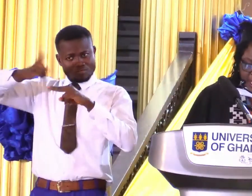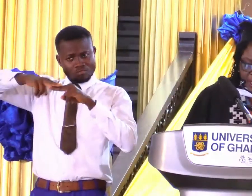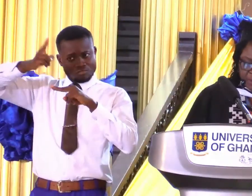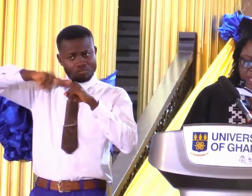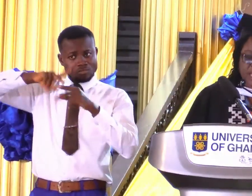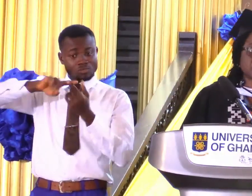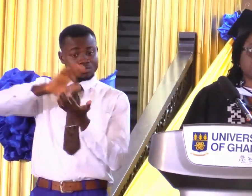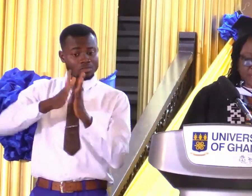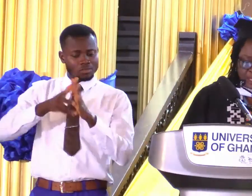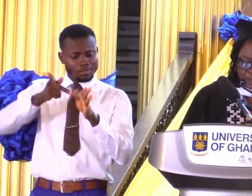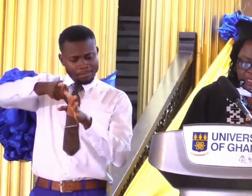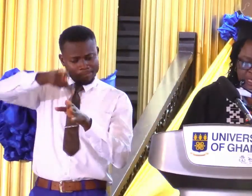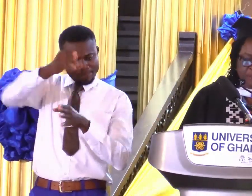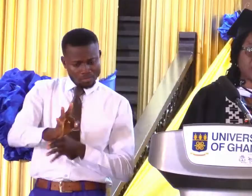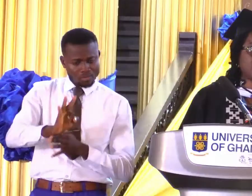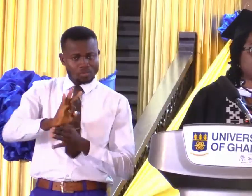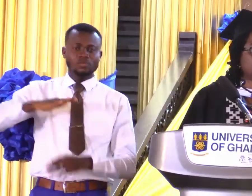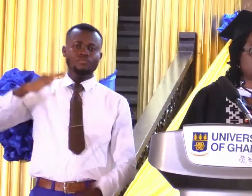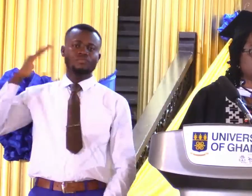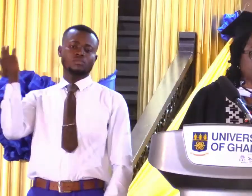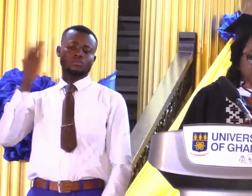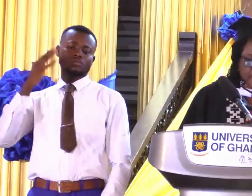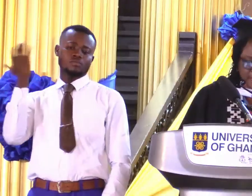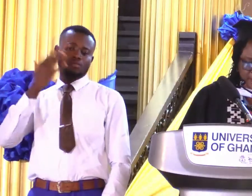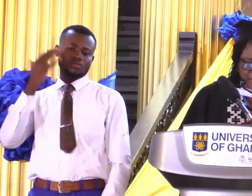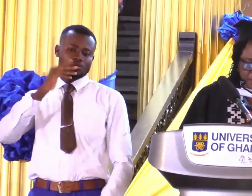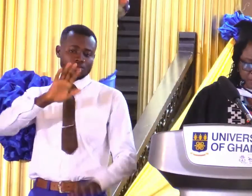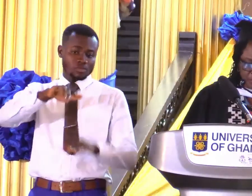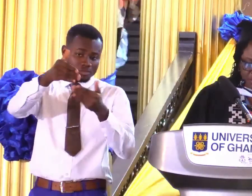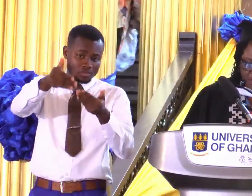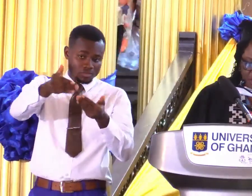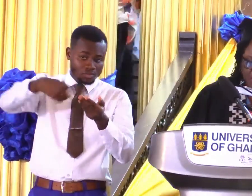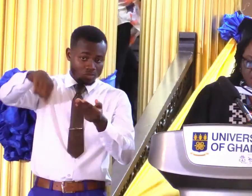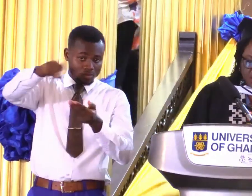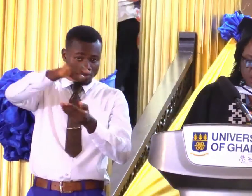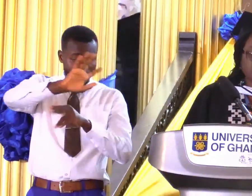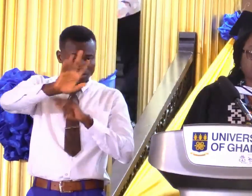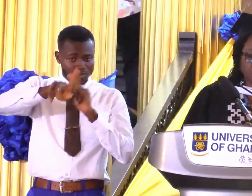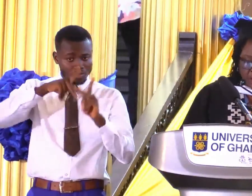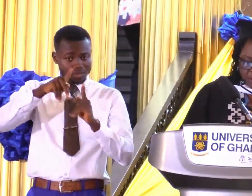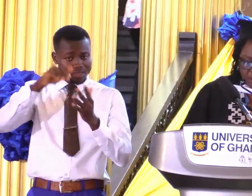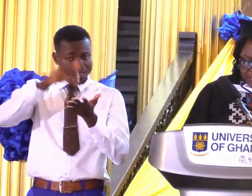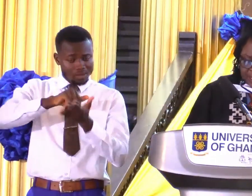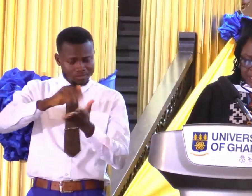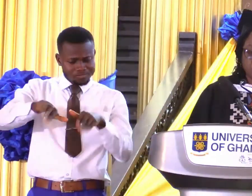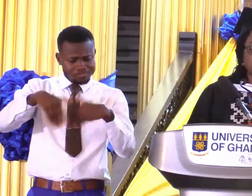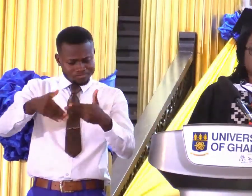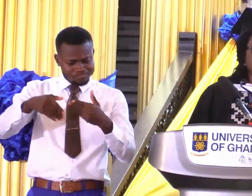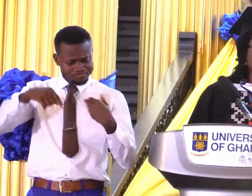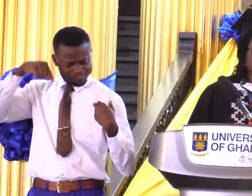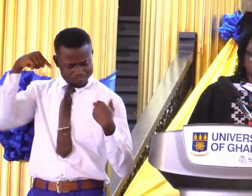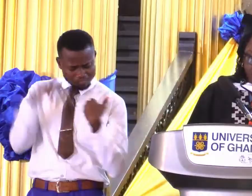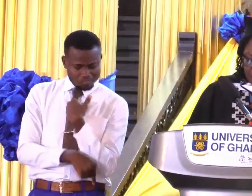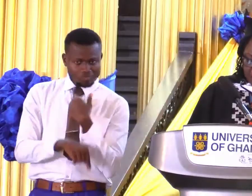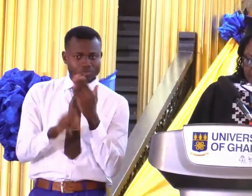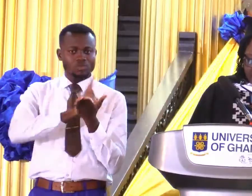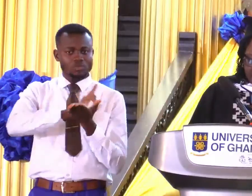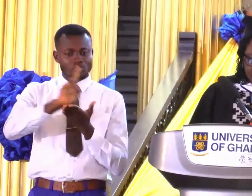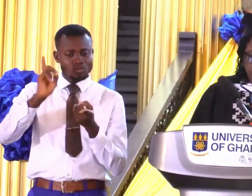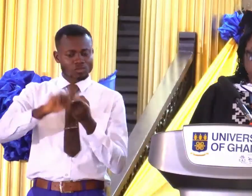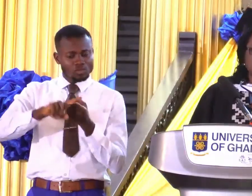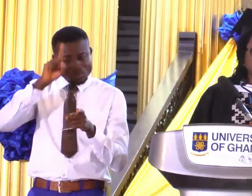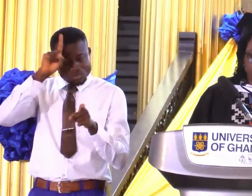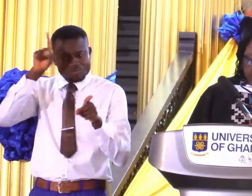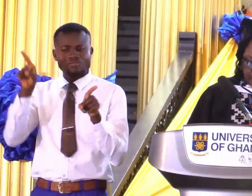professor is expected to deliver an inaugural lecture. This offers the university the opportunity to recognize